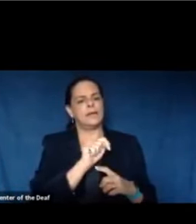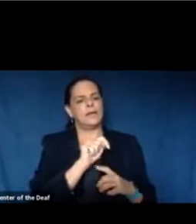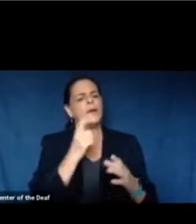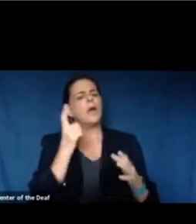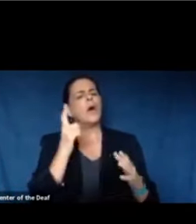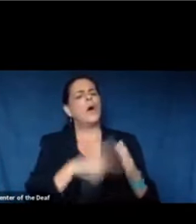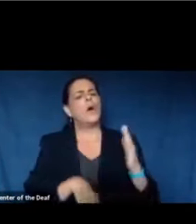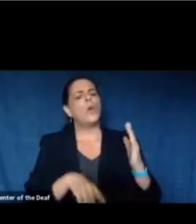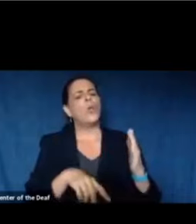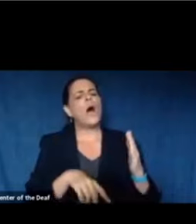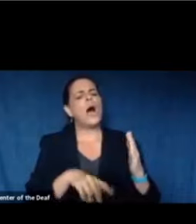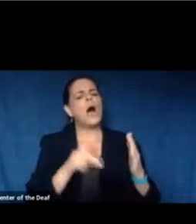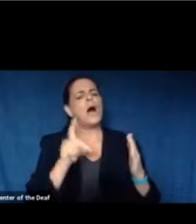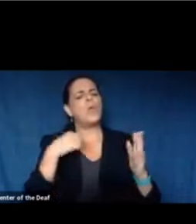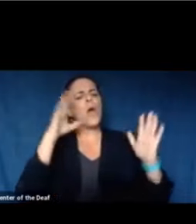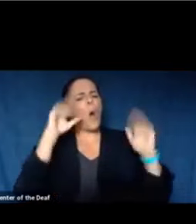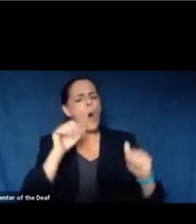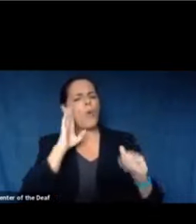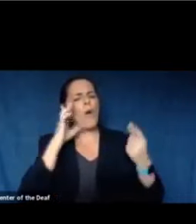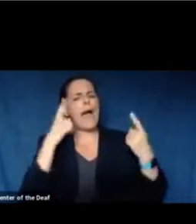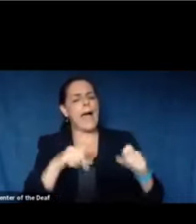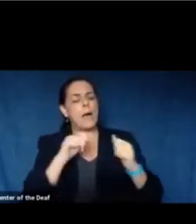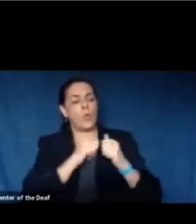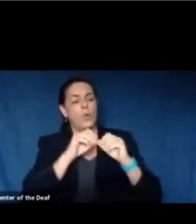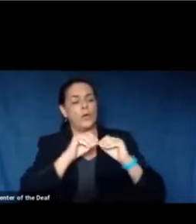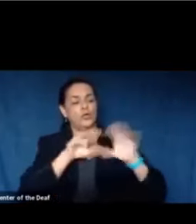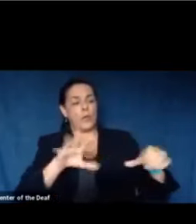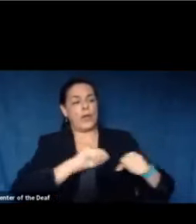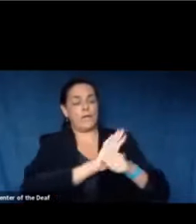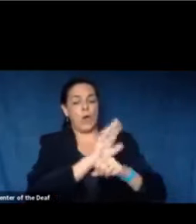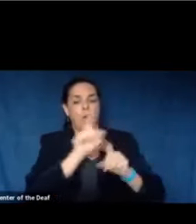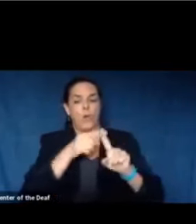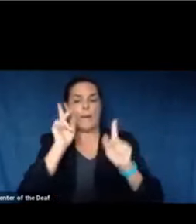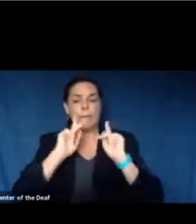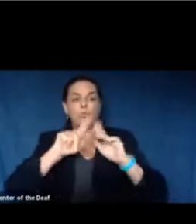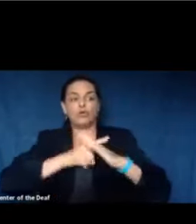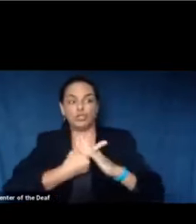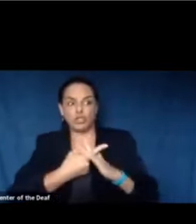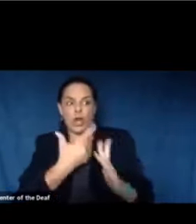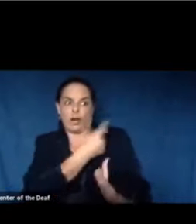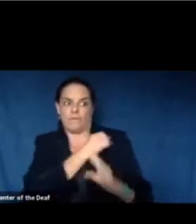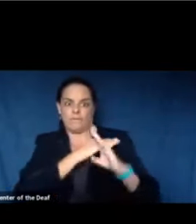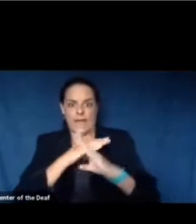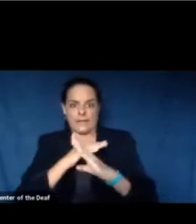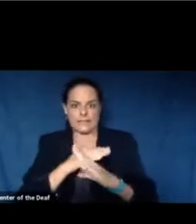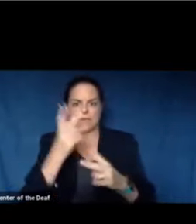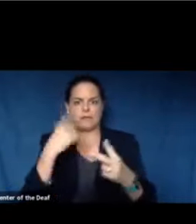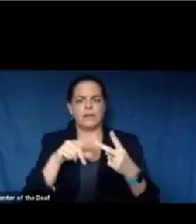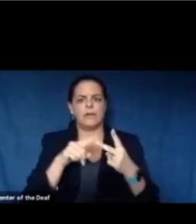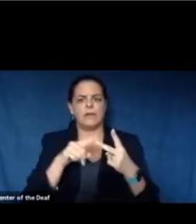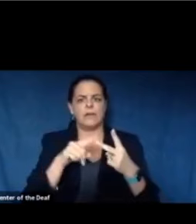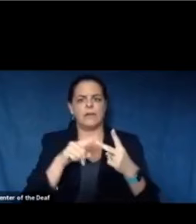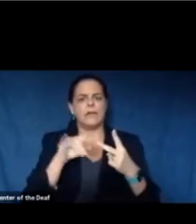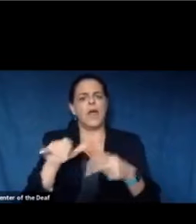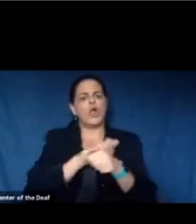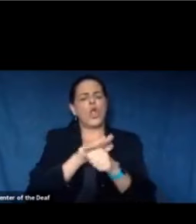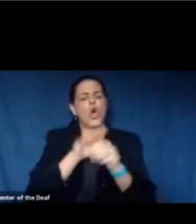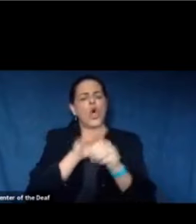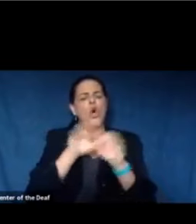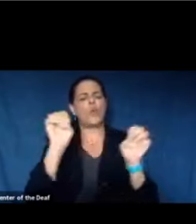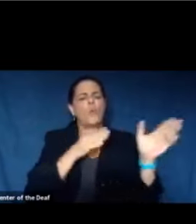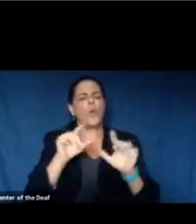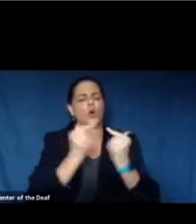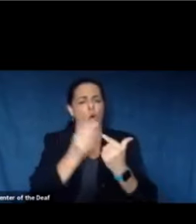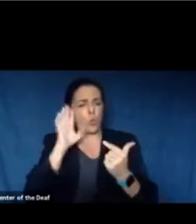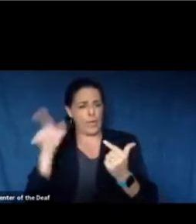will we hope will happen to the spread of the virus when people start getting a vaccine? That local emergency preparedness group, will they try